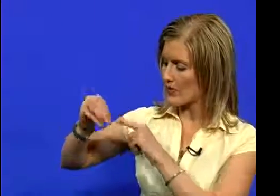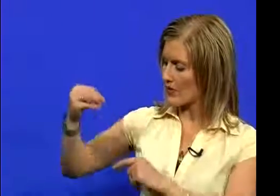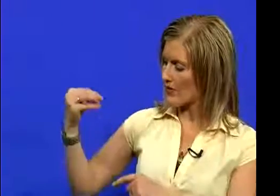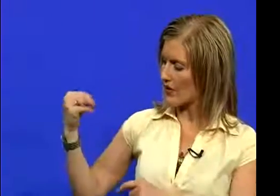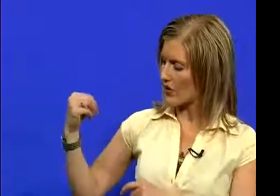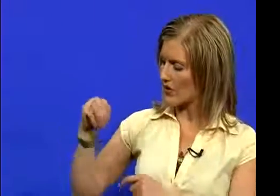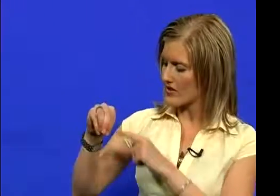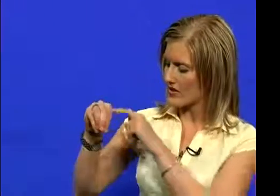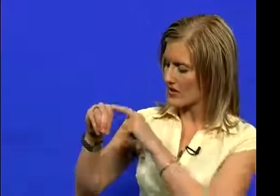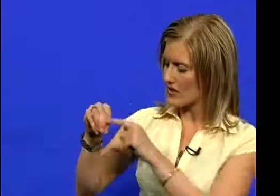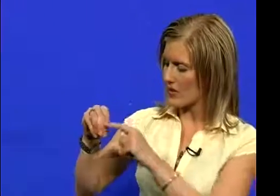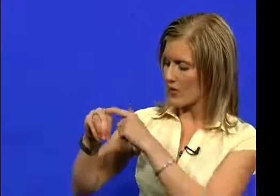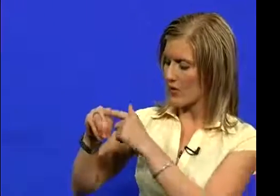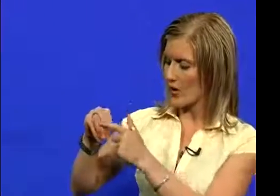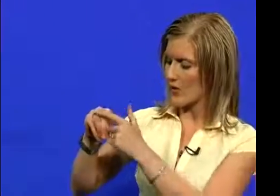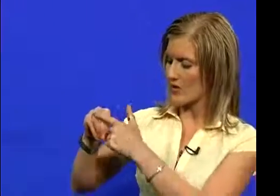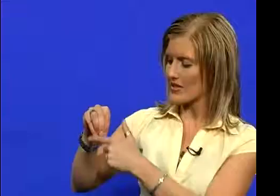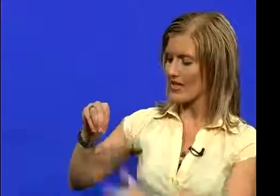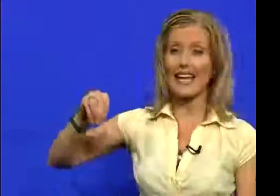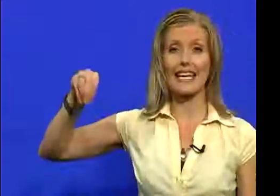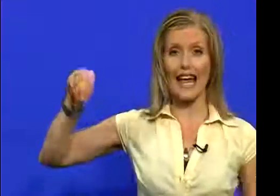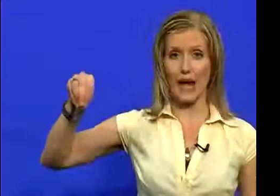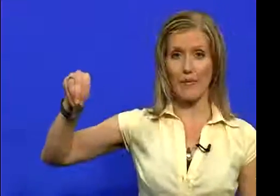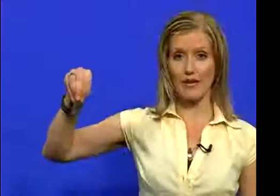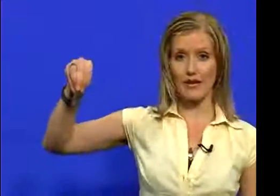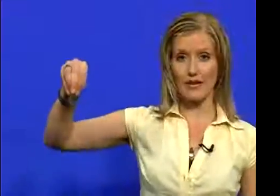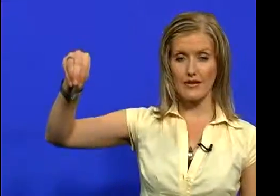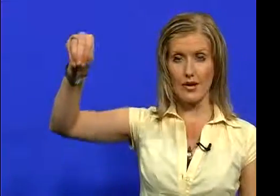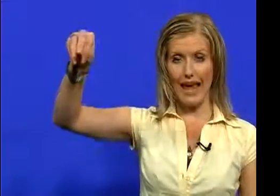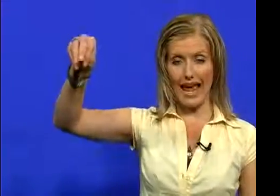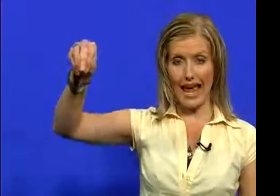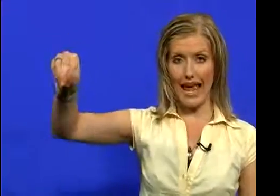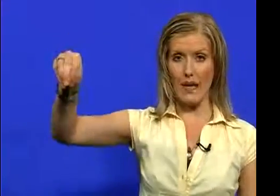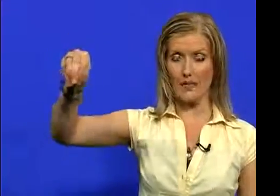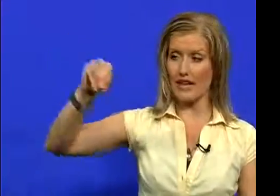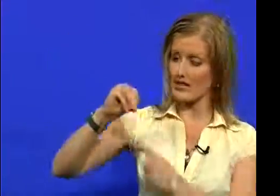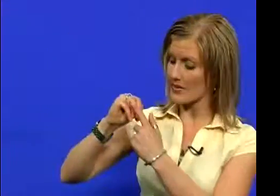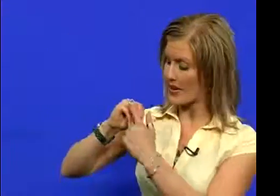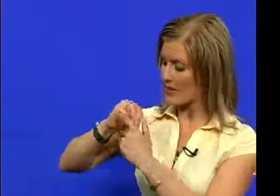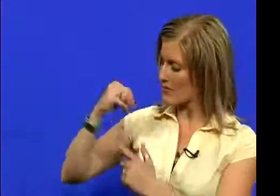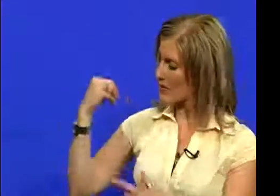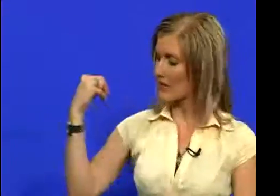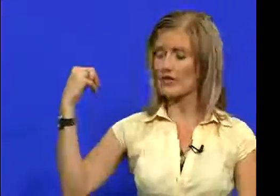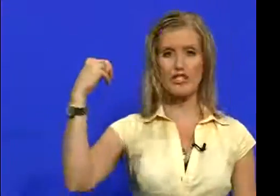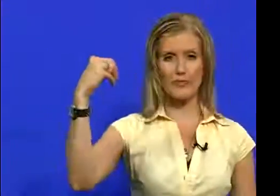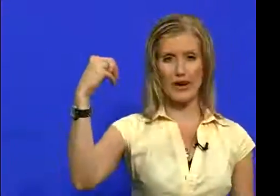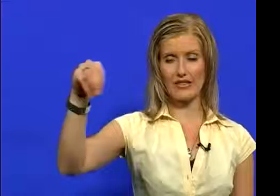3 fingers to form almost like an M. So M. Can you see my thumb just barely